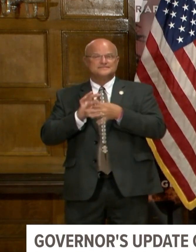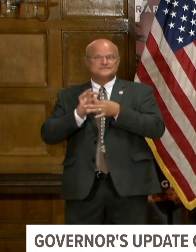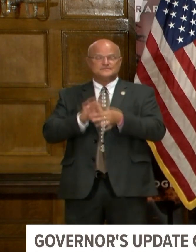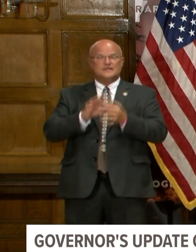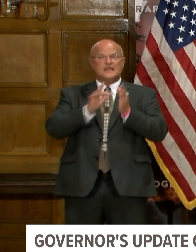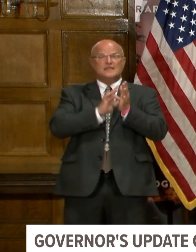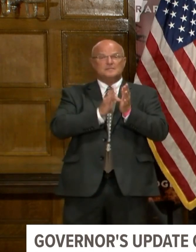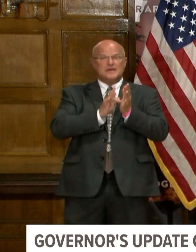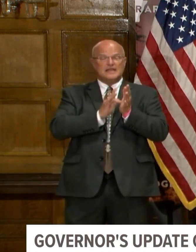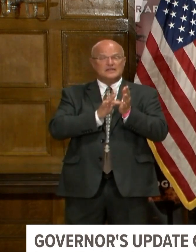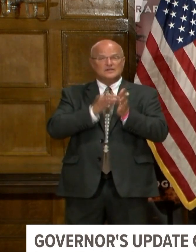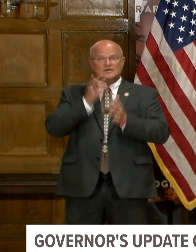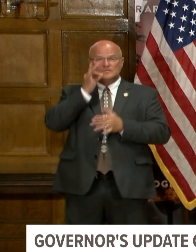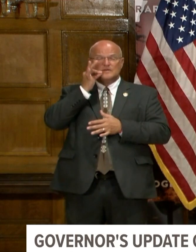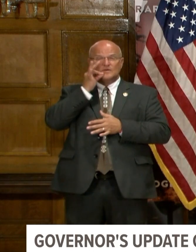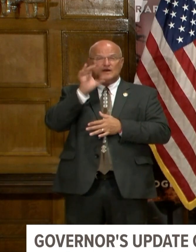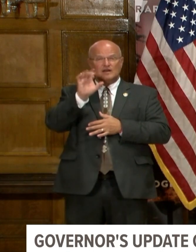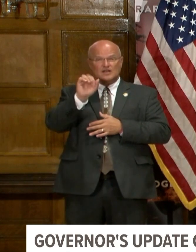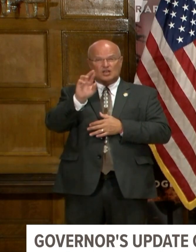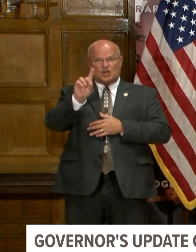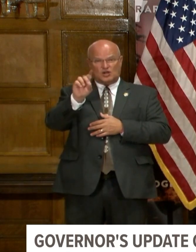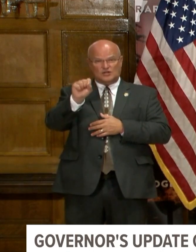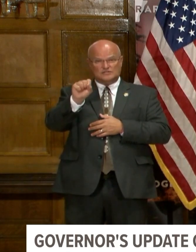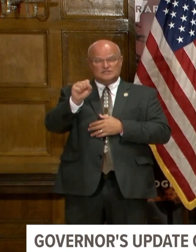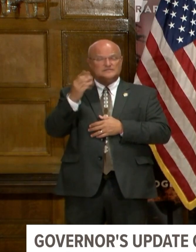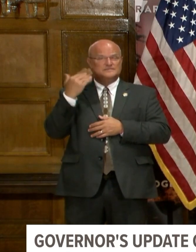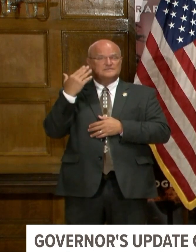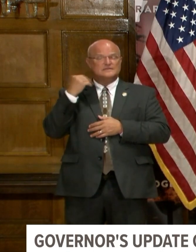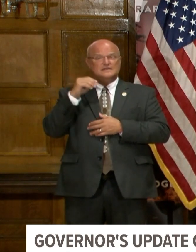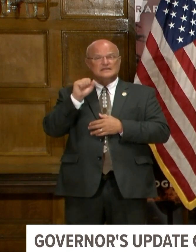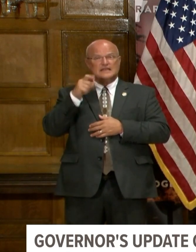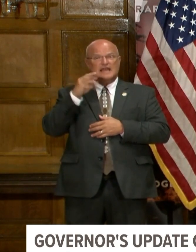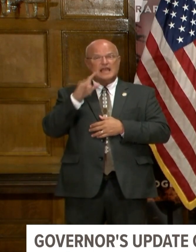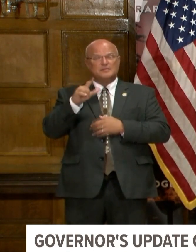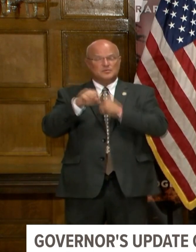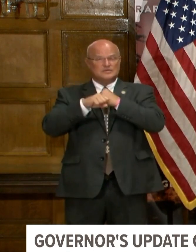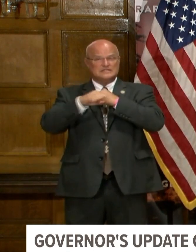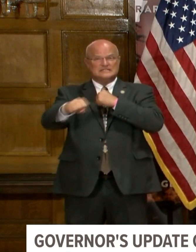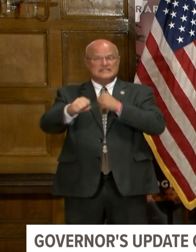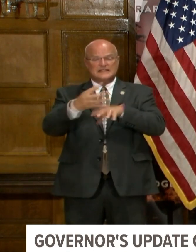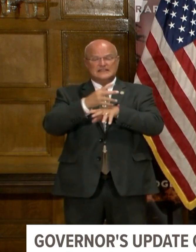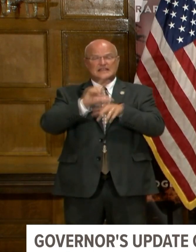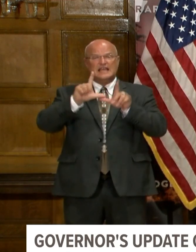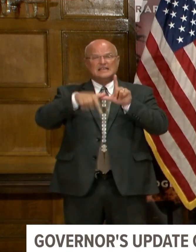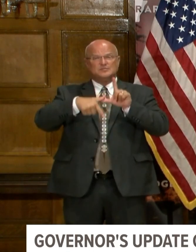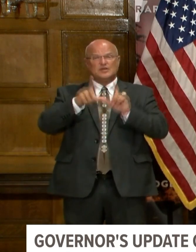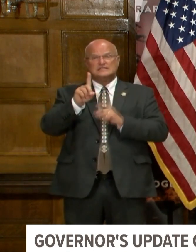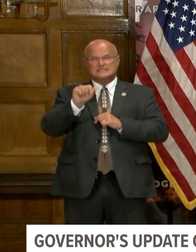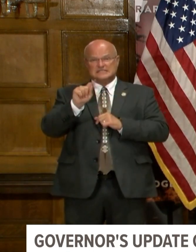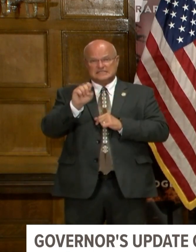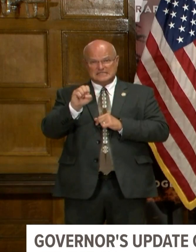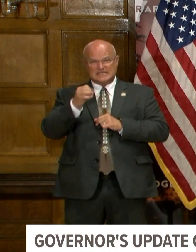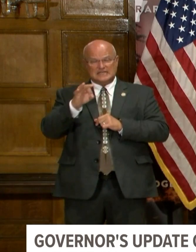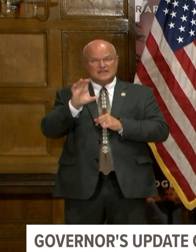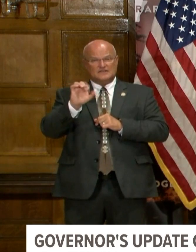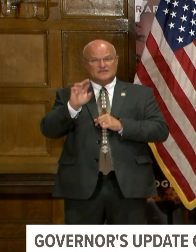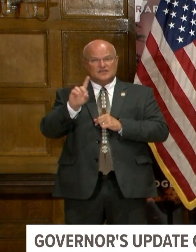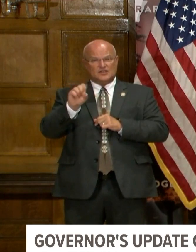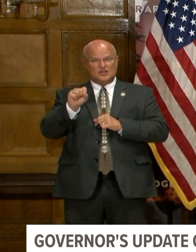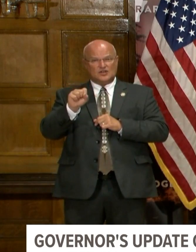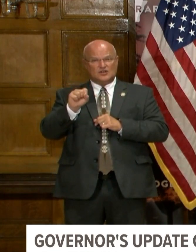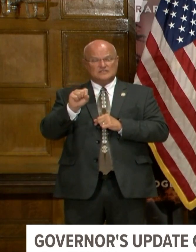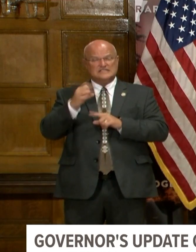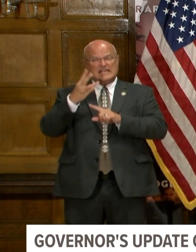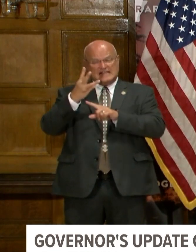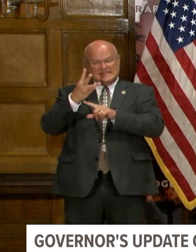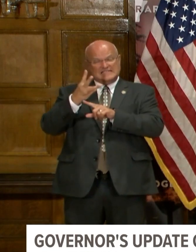the medical marijuana cards. In April, we extended the expiration date of the cards, and the